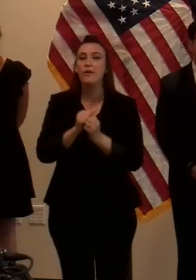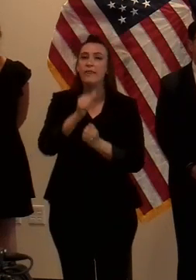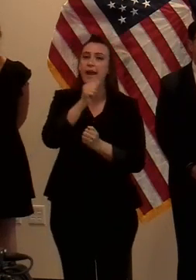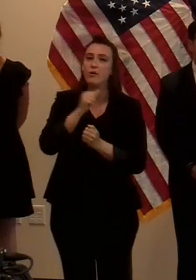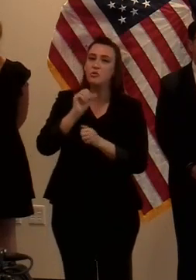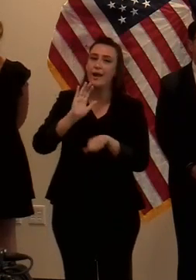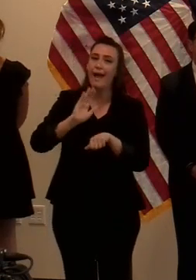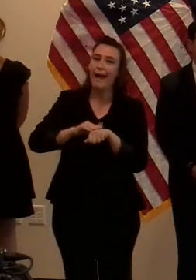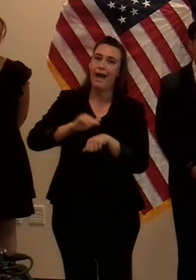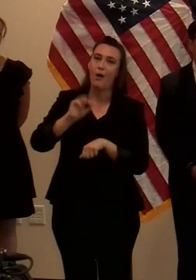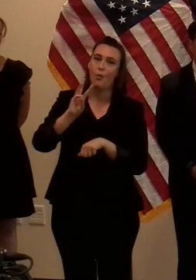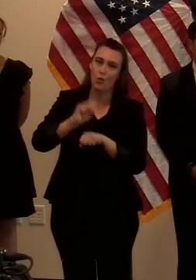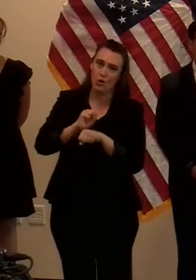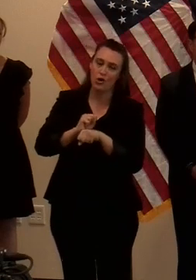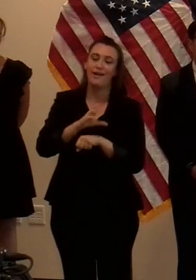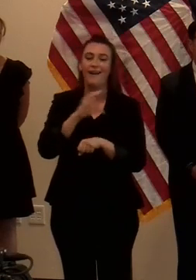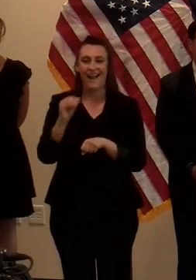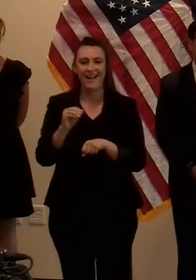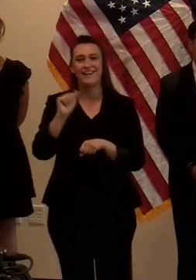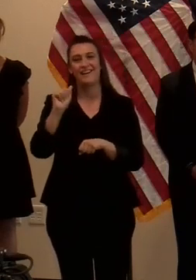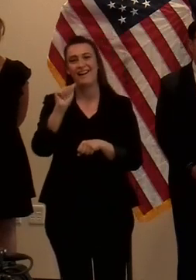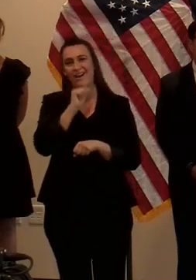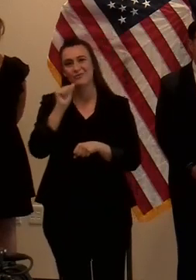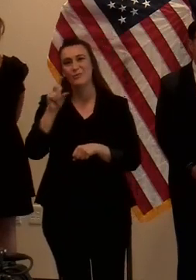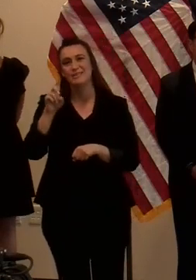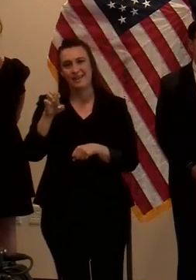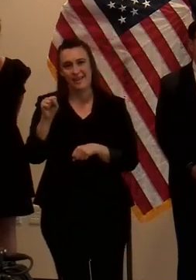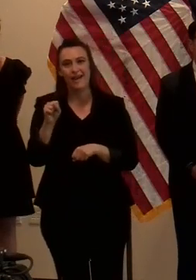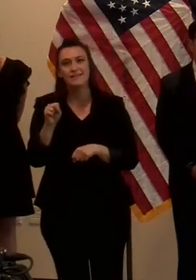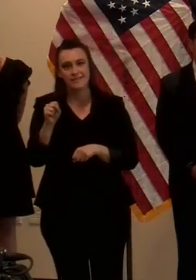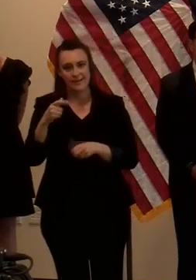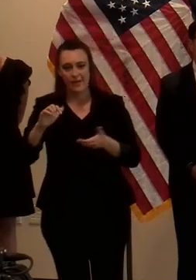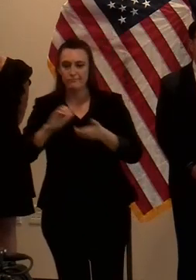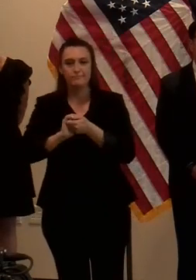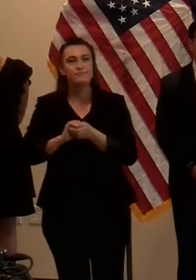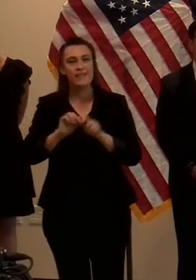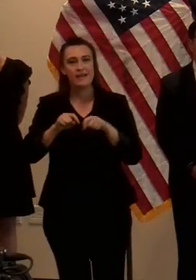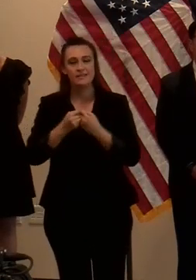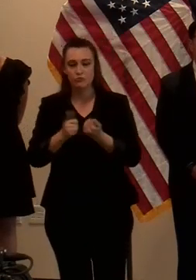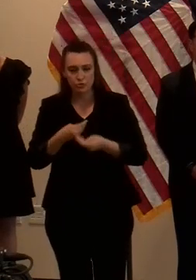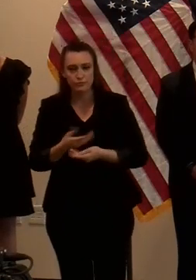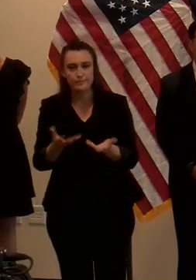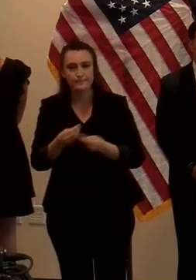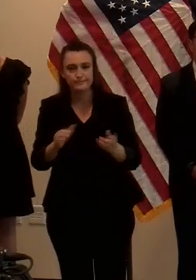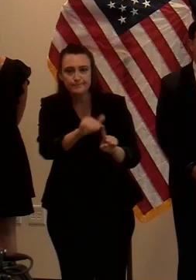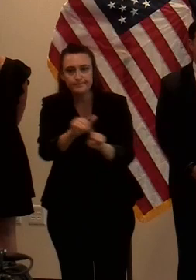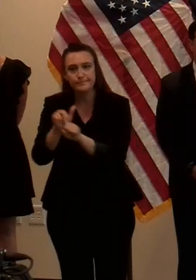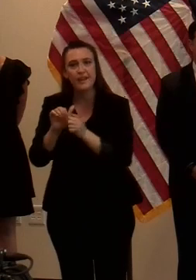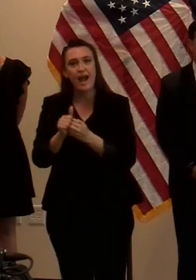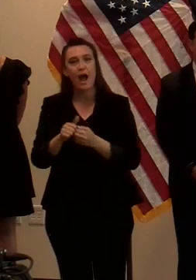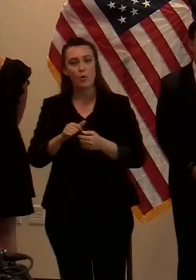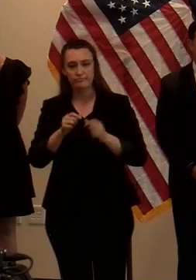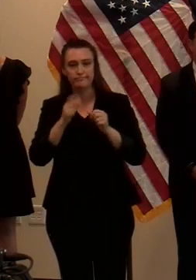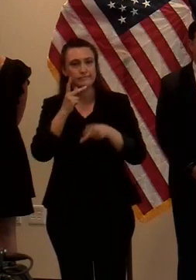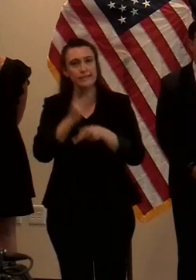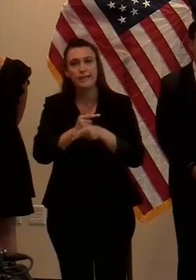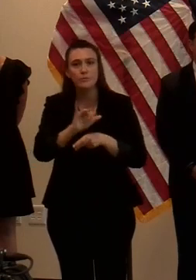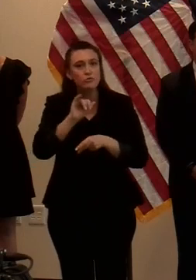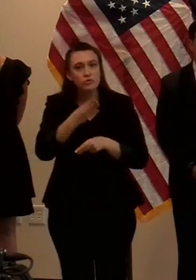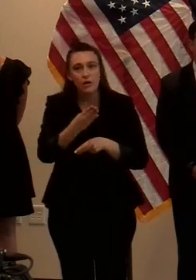Economic Security. This team is proactively implementing workforce retention, reemployment,